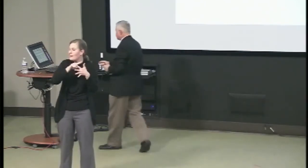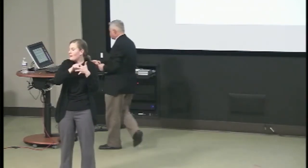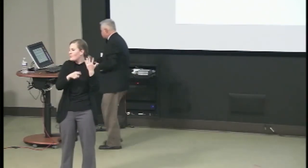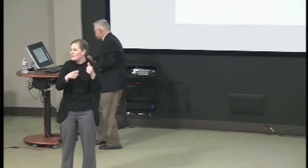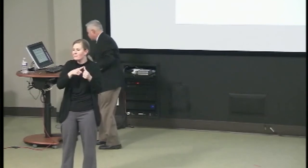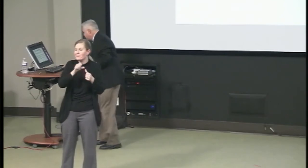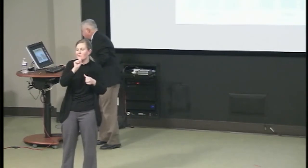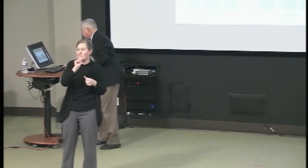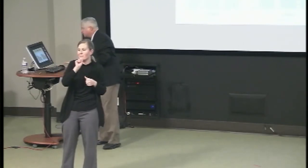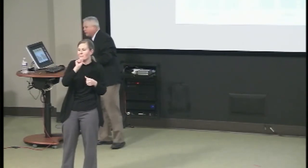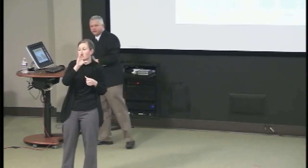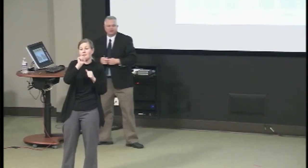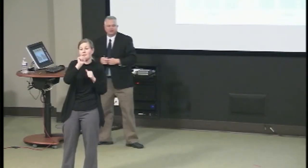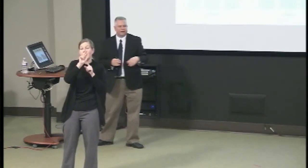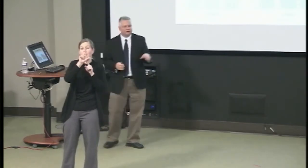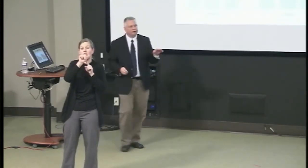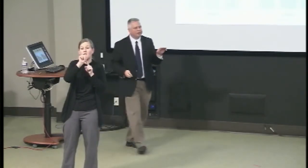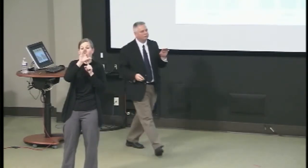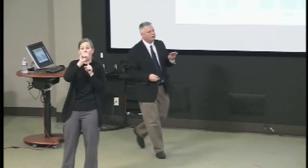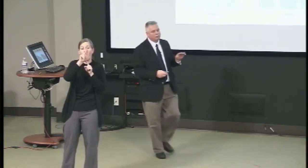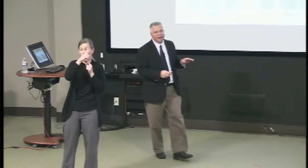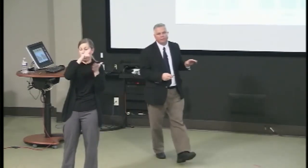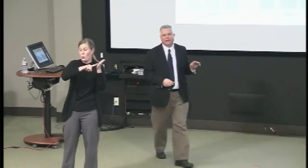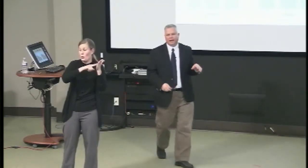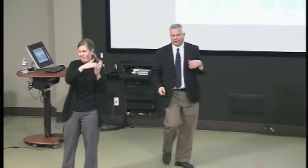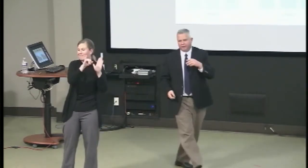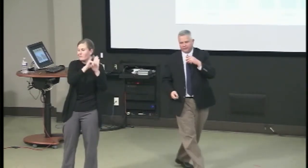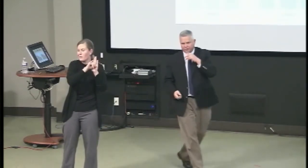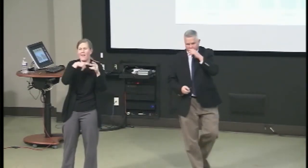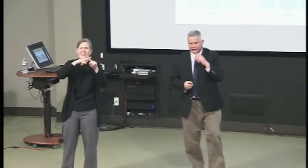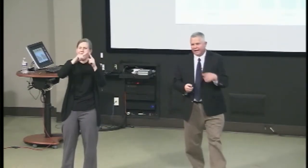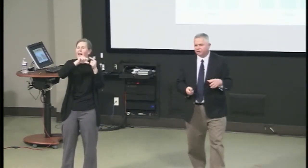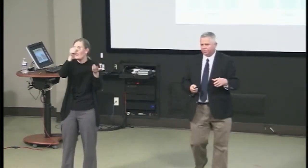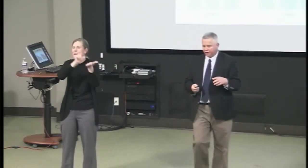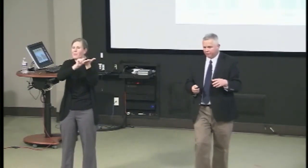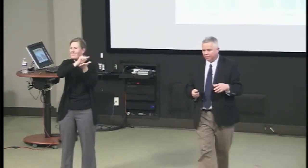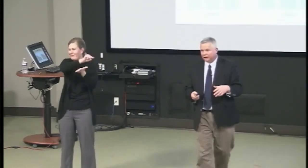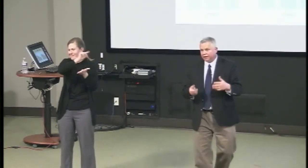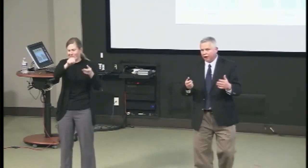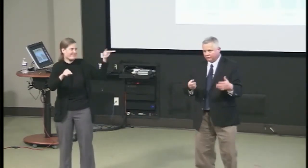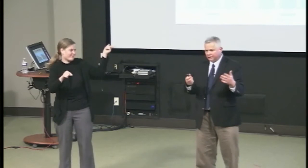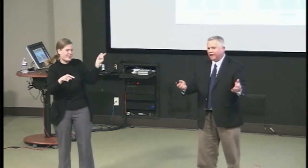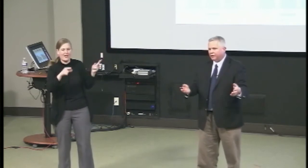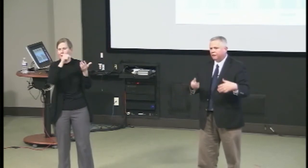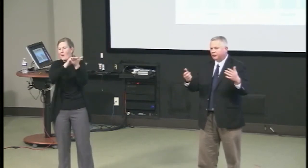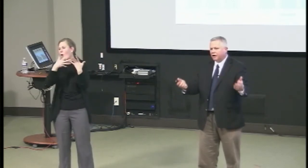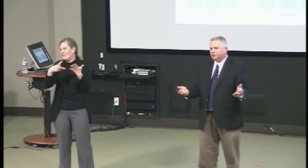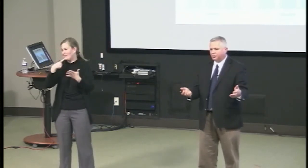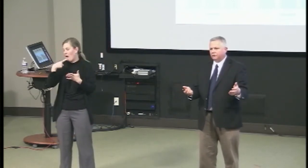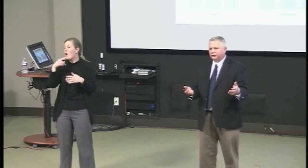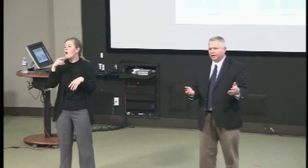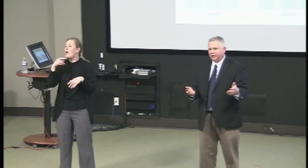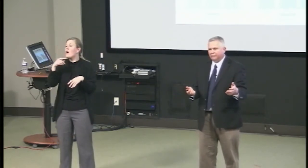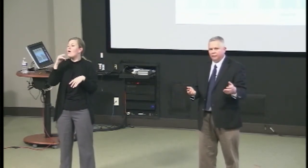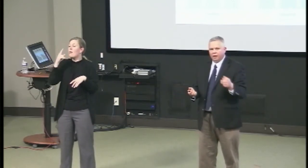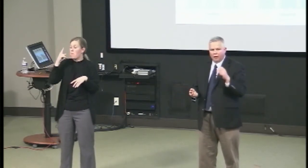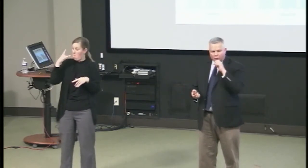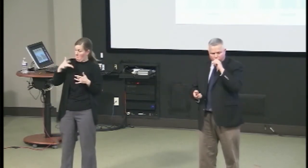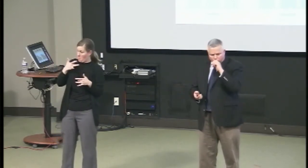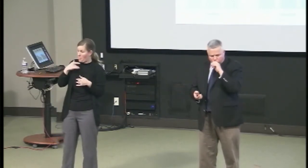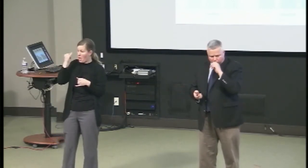others. So the first thing we did is we replicated this relationship in our data from the longitudinal